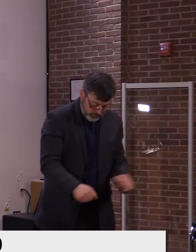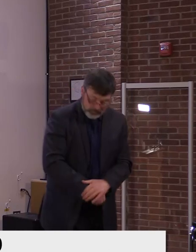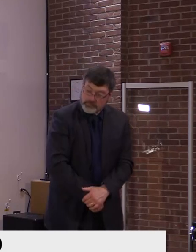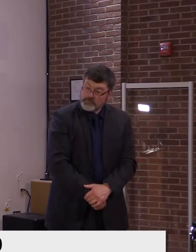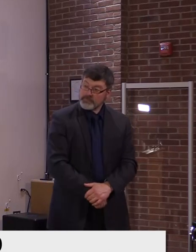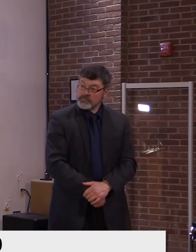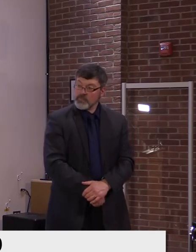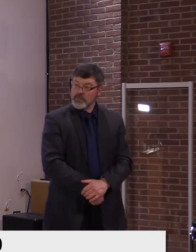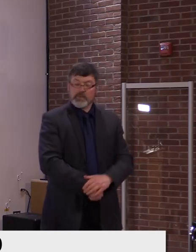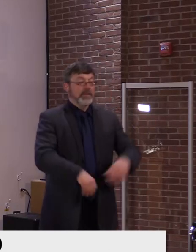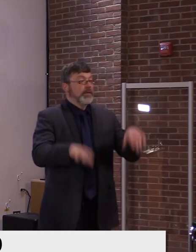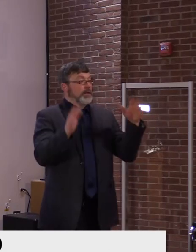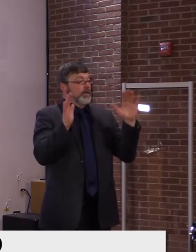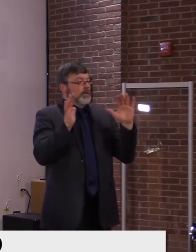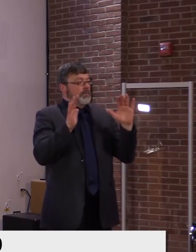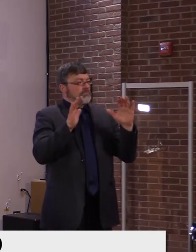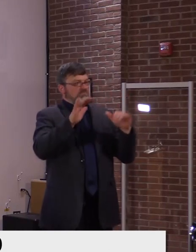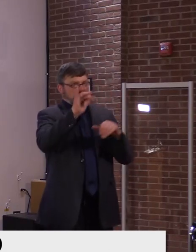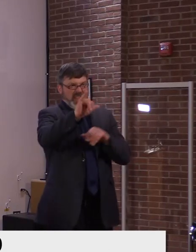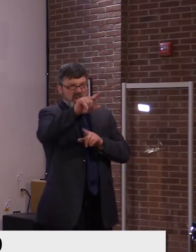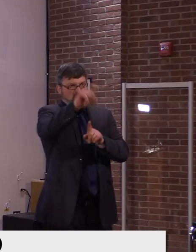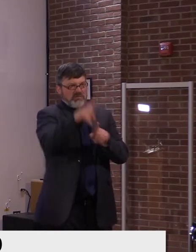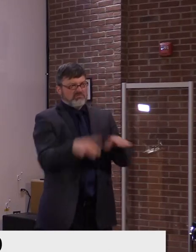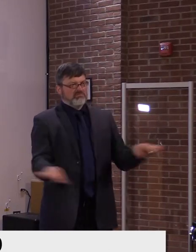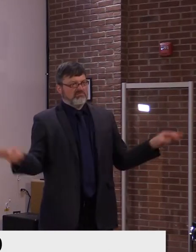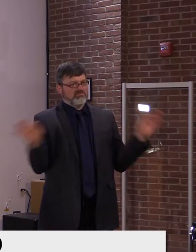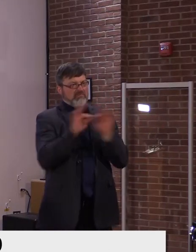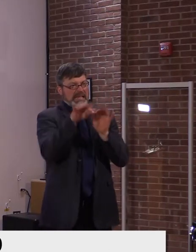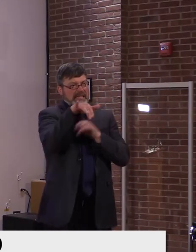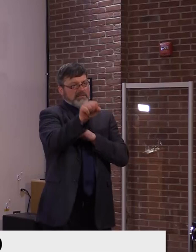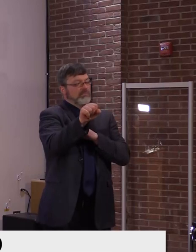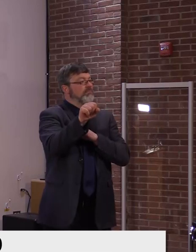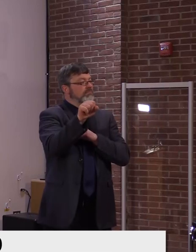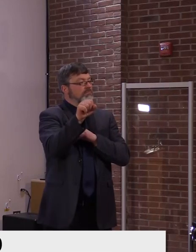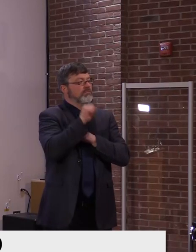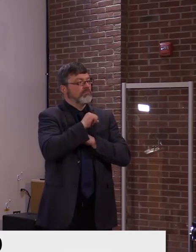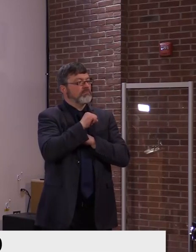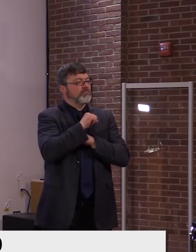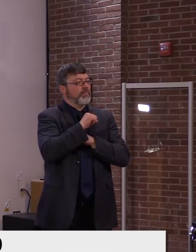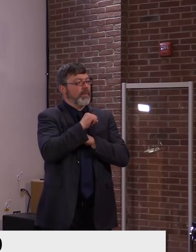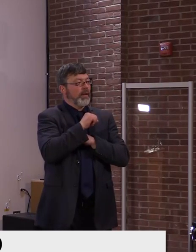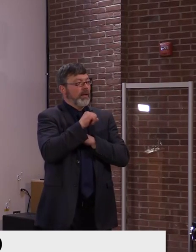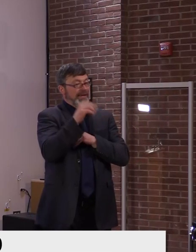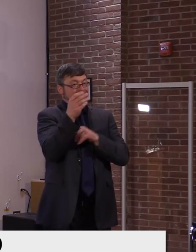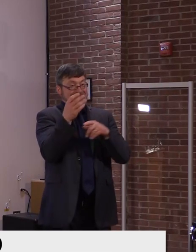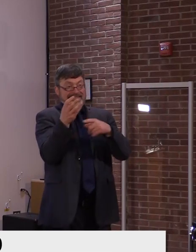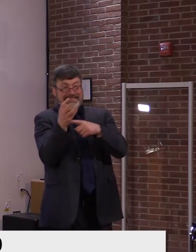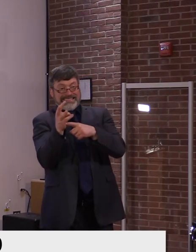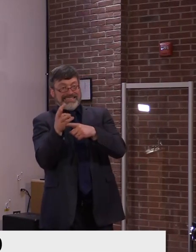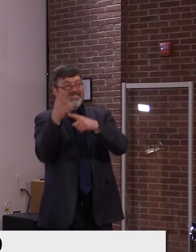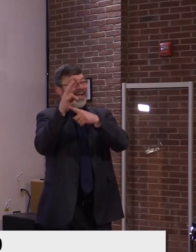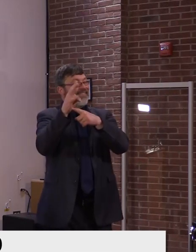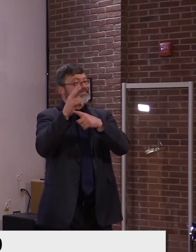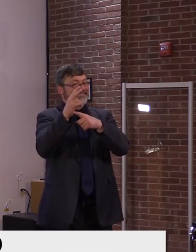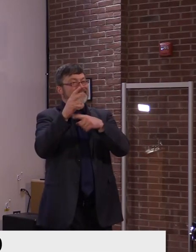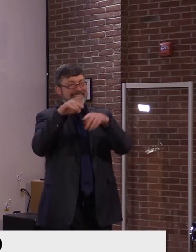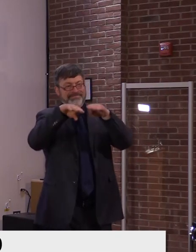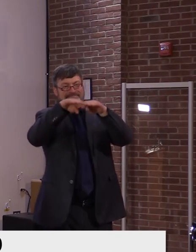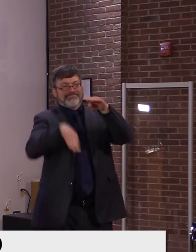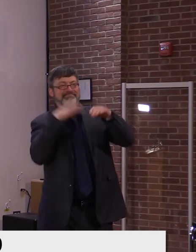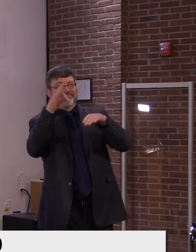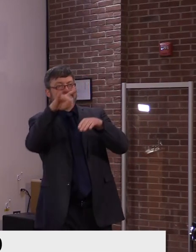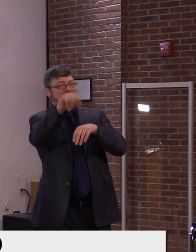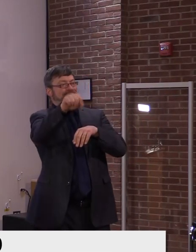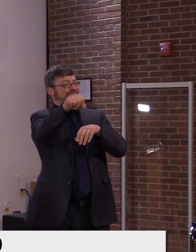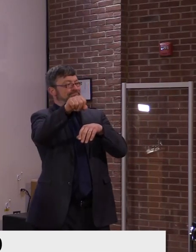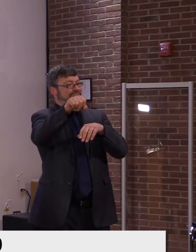Sure, that's a great question, Steve. And one of the things that 16 and 17-year-olds, obviously their only option is